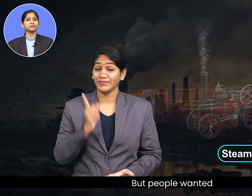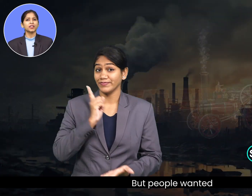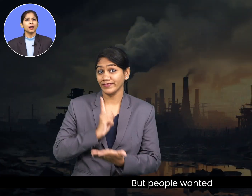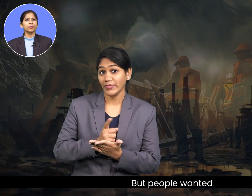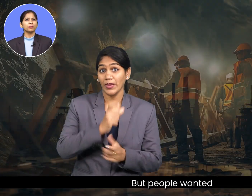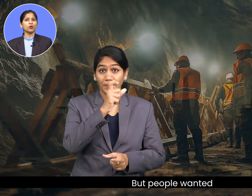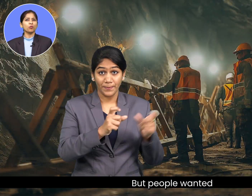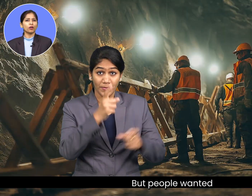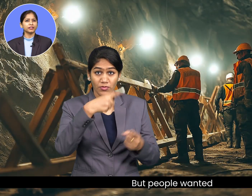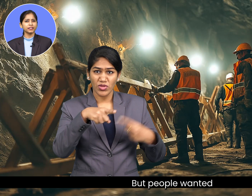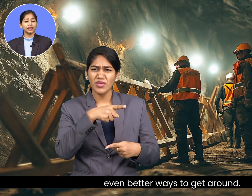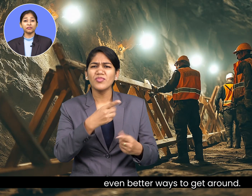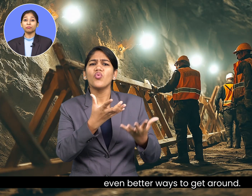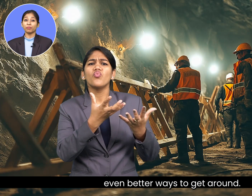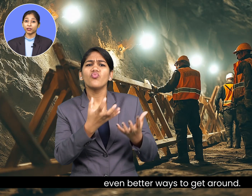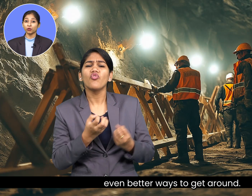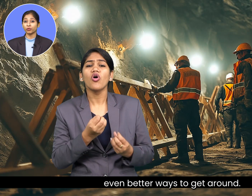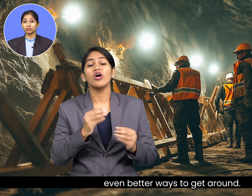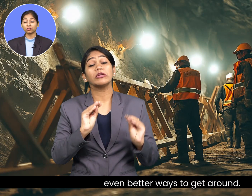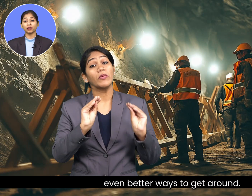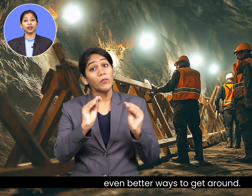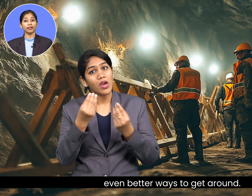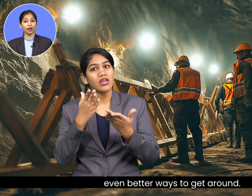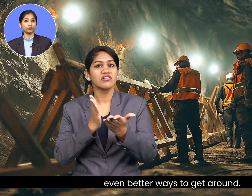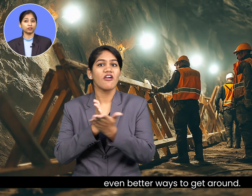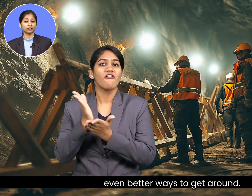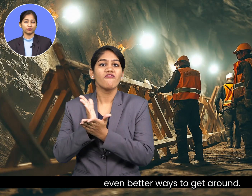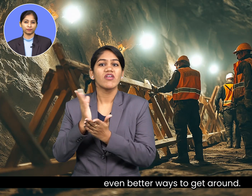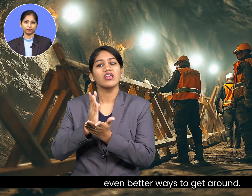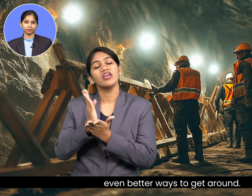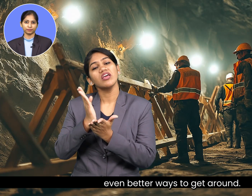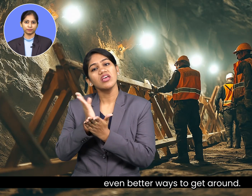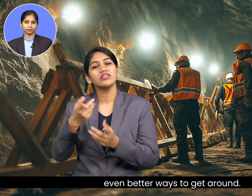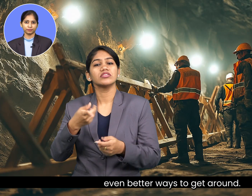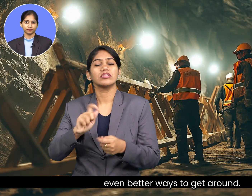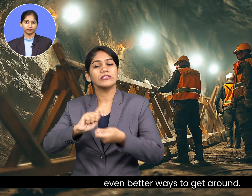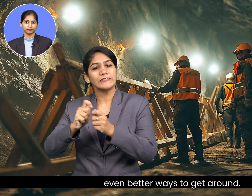But people wanted even better ways to get around.